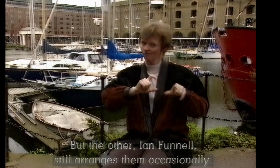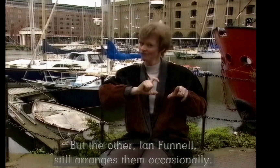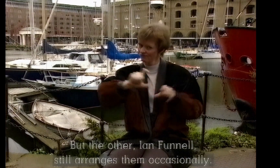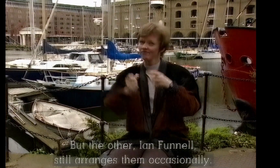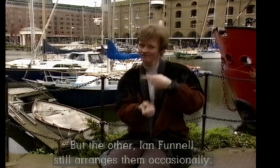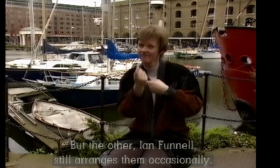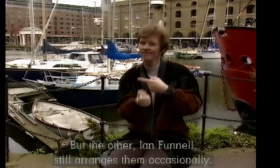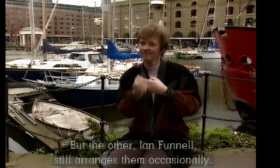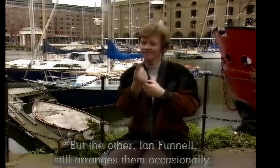occasionally.